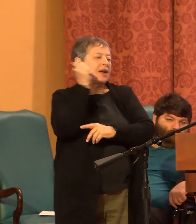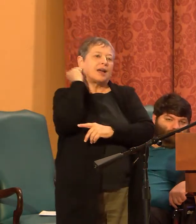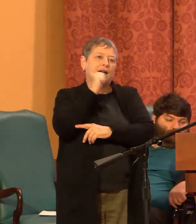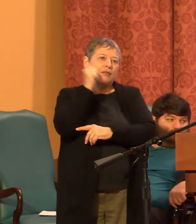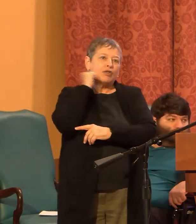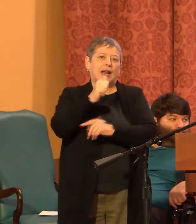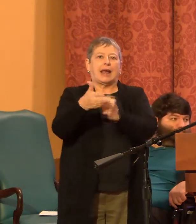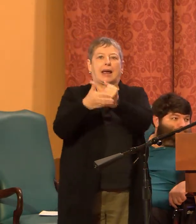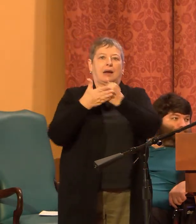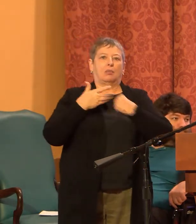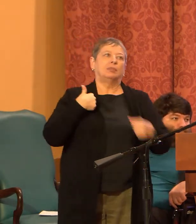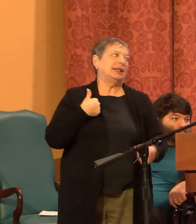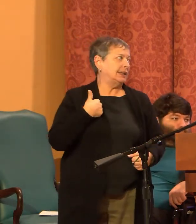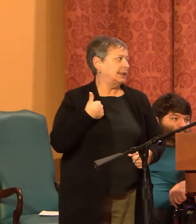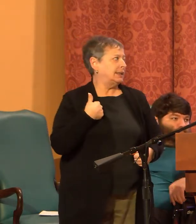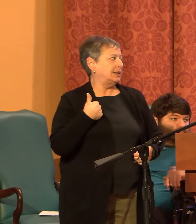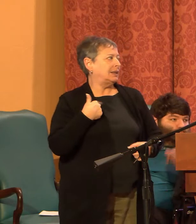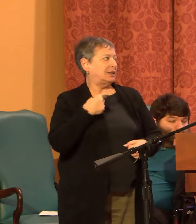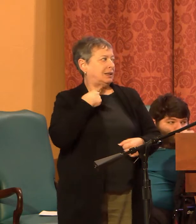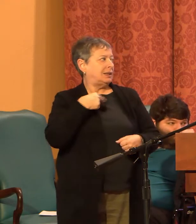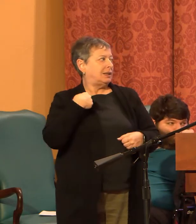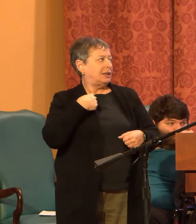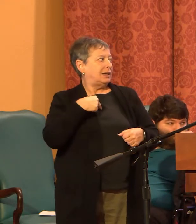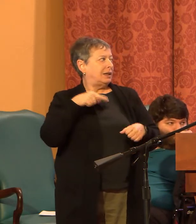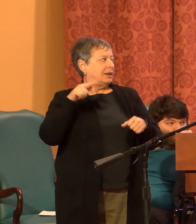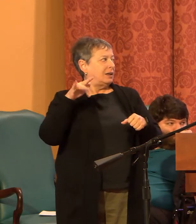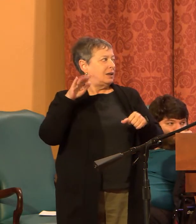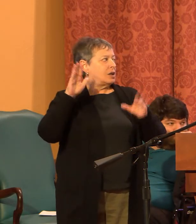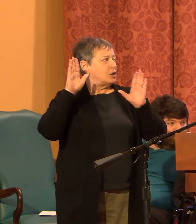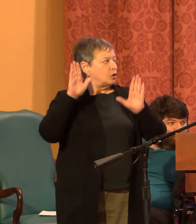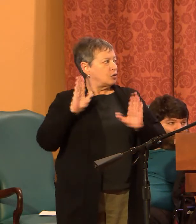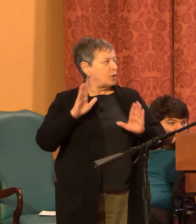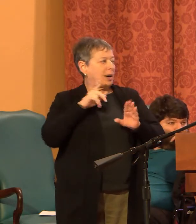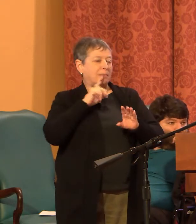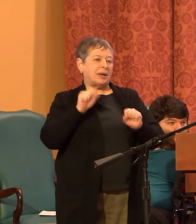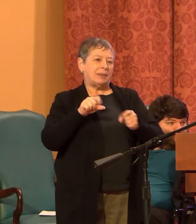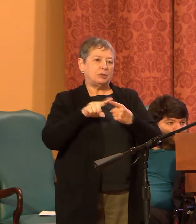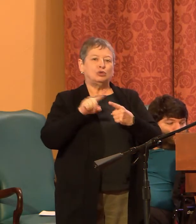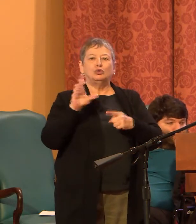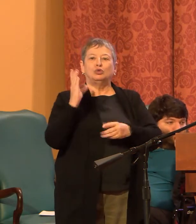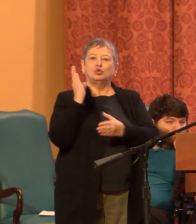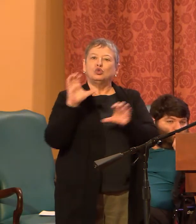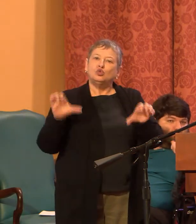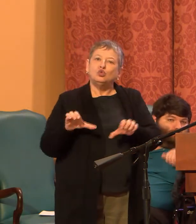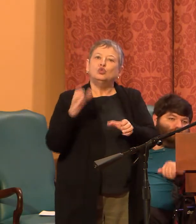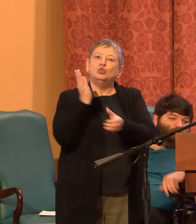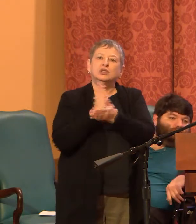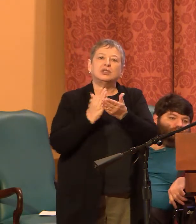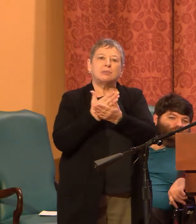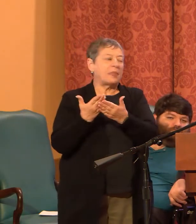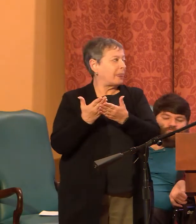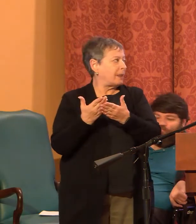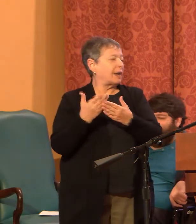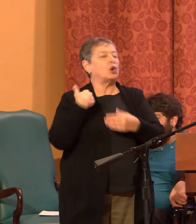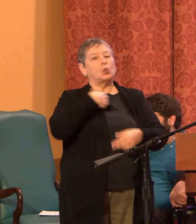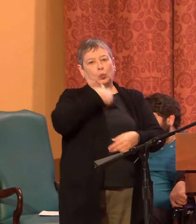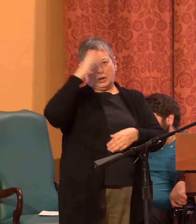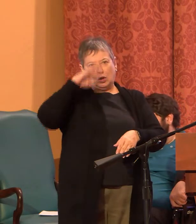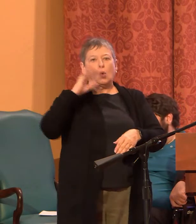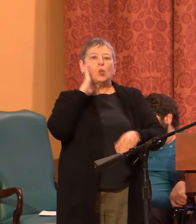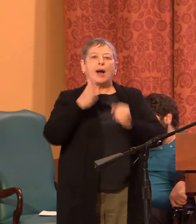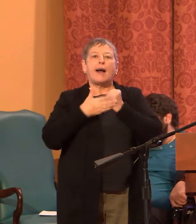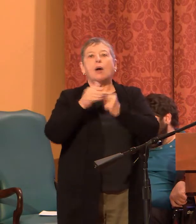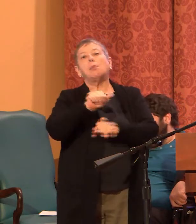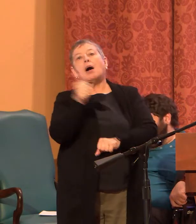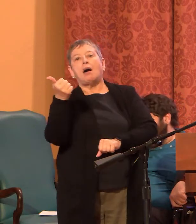to help me. It is great to be able to do some things that we know that will help others along